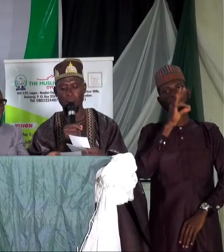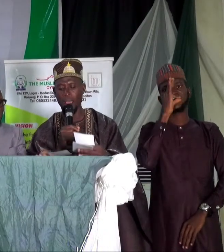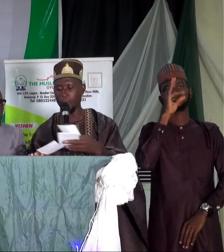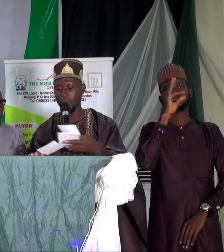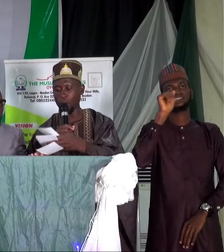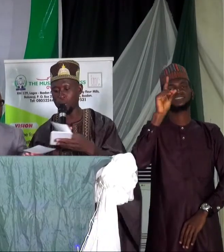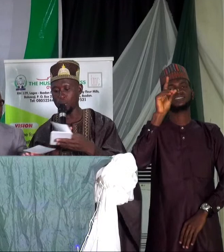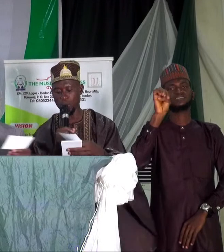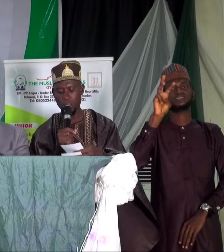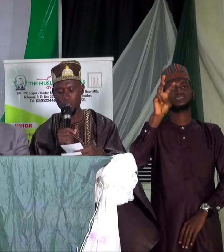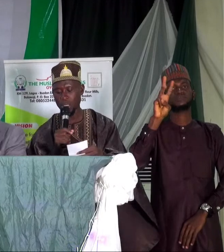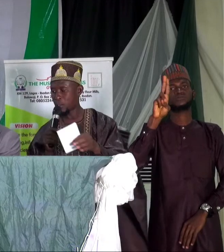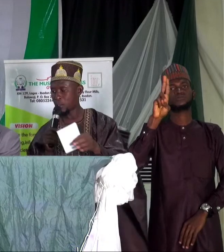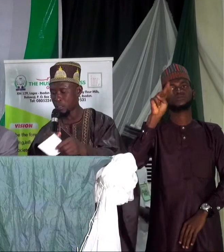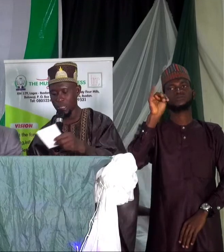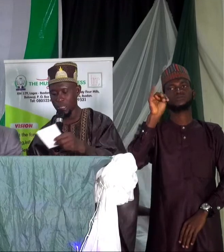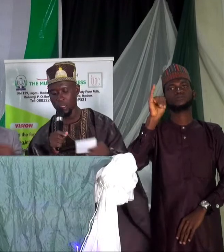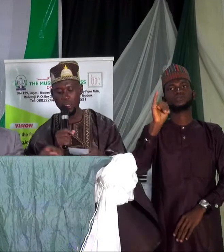marhaban bikum.